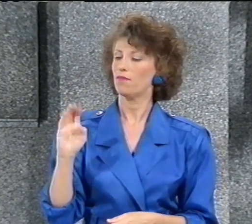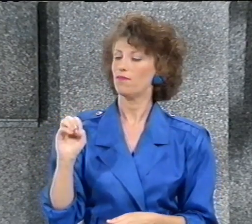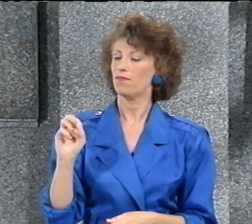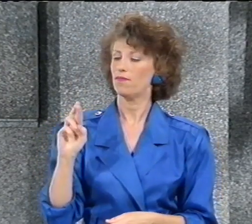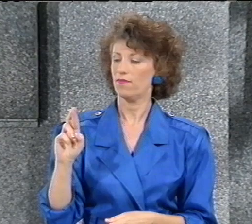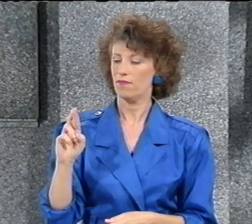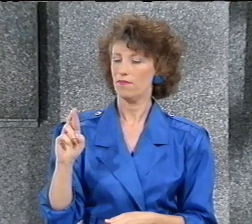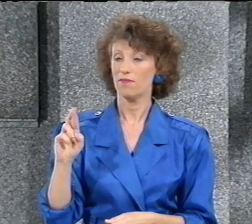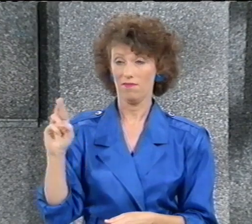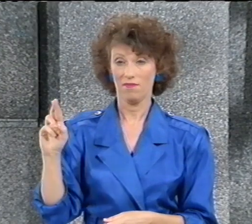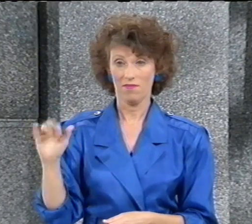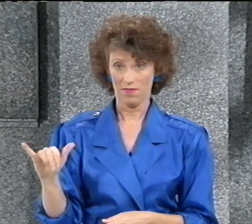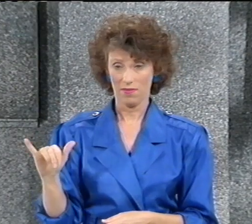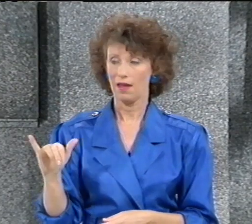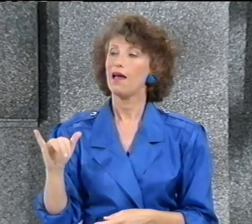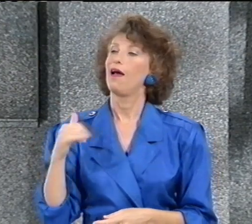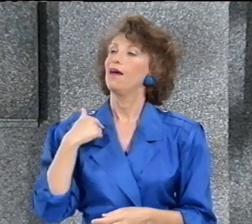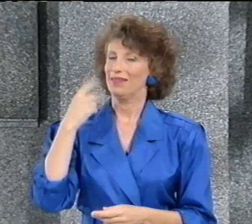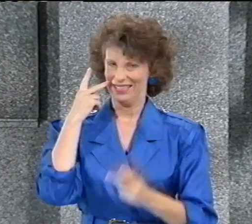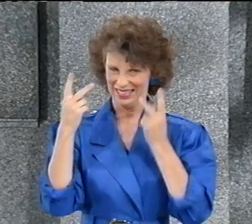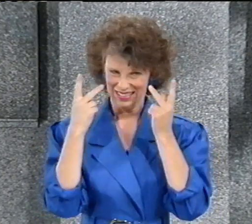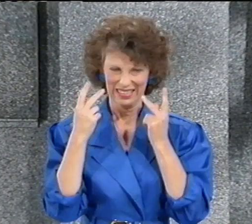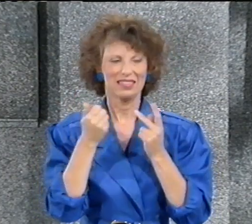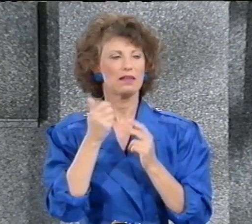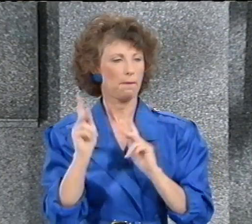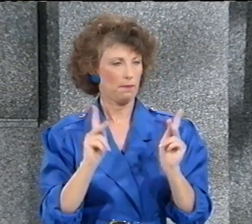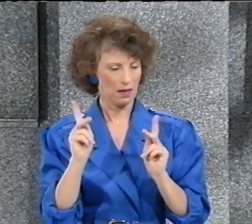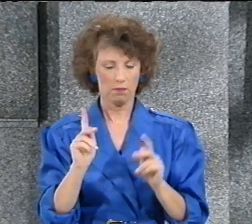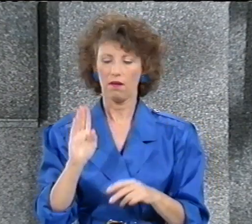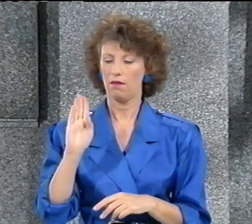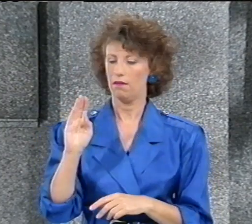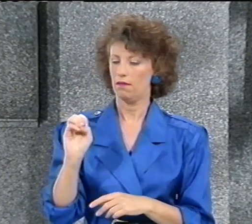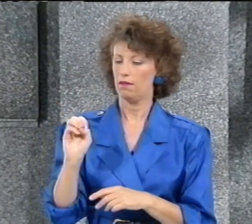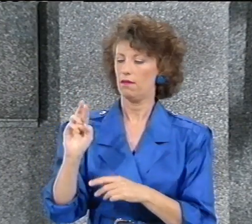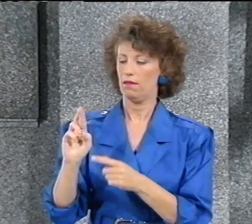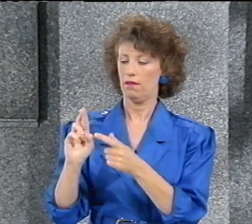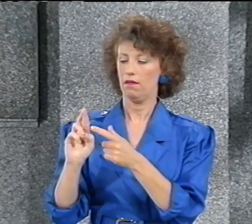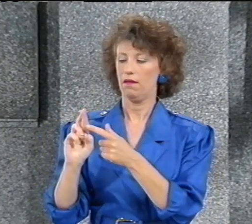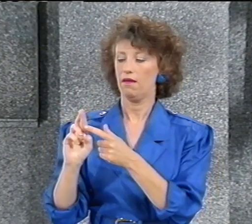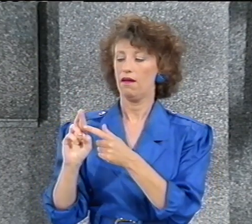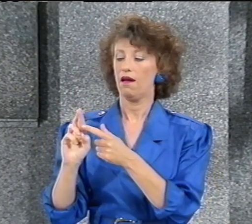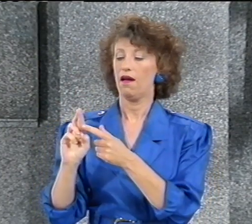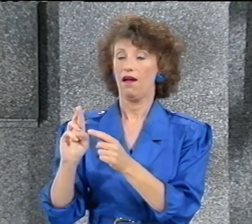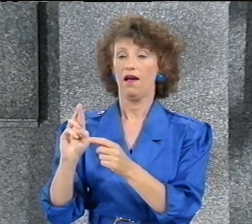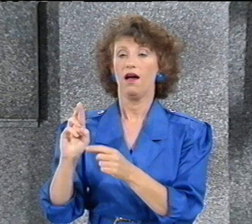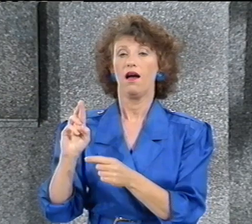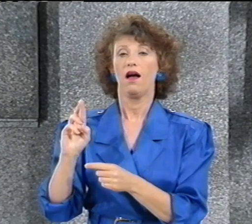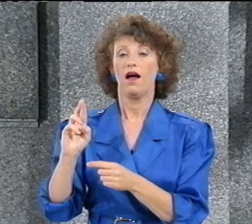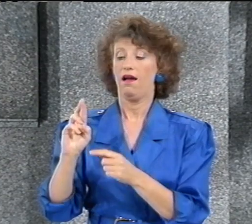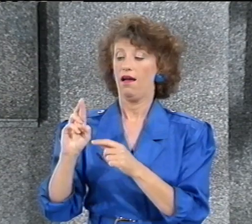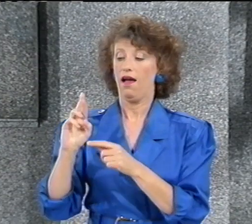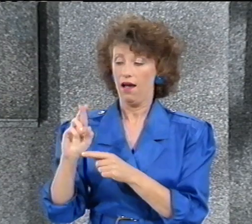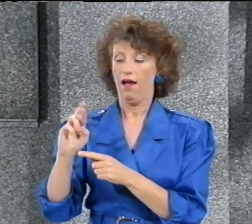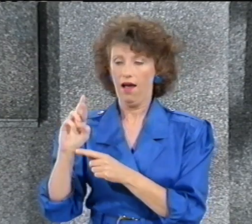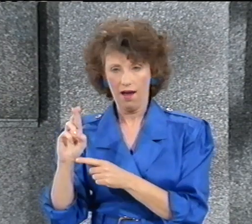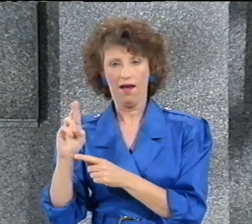TTY conversation. Double R as in the word berry. We see sometimes people trying to cross their